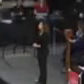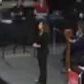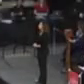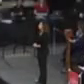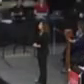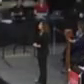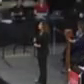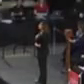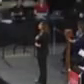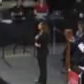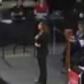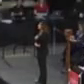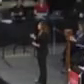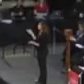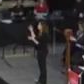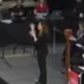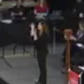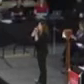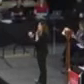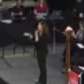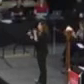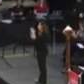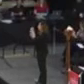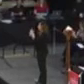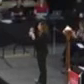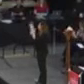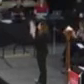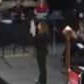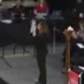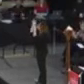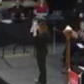Please join me in congratulating our graduates one more time.